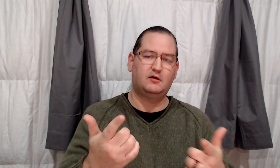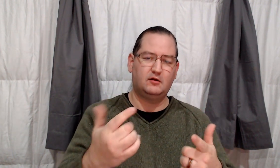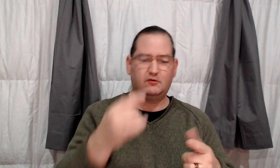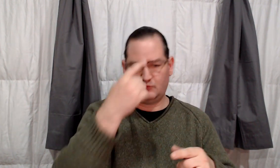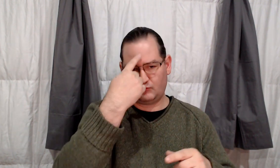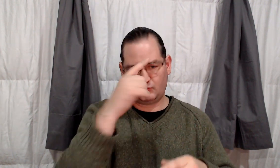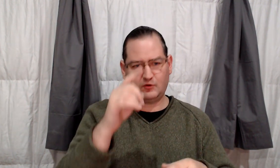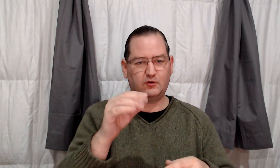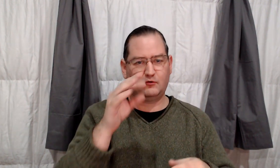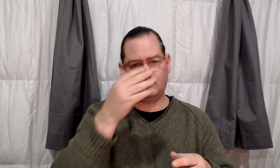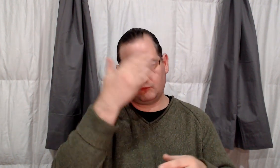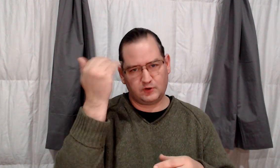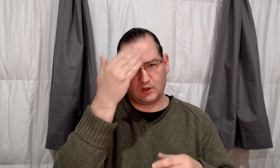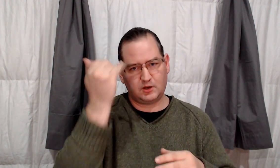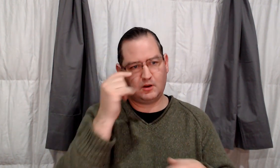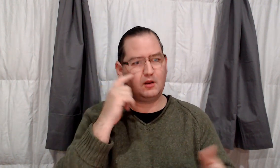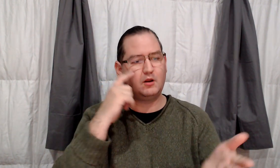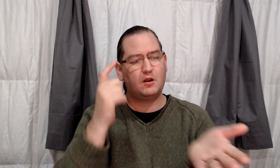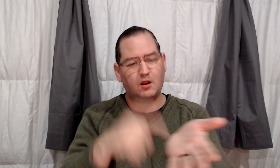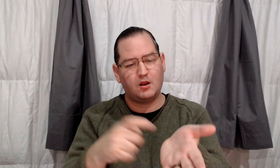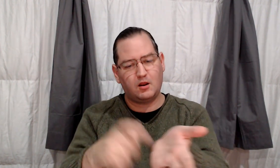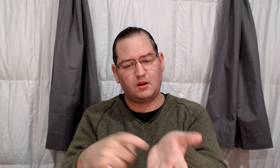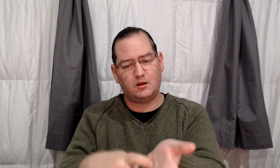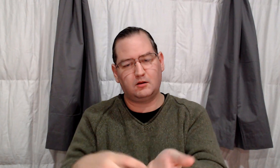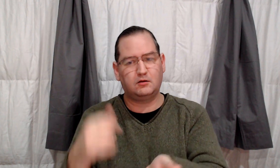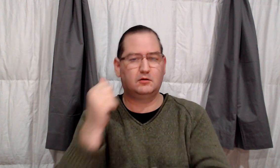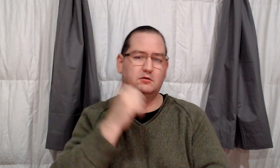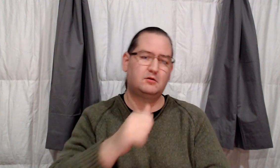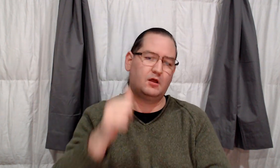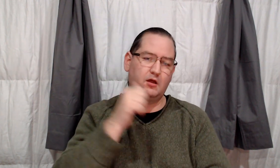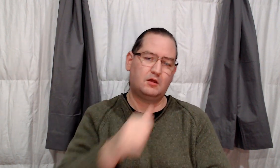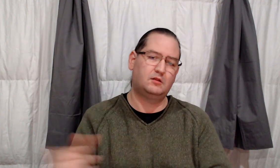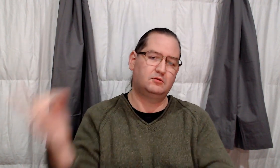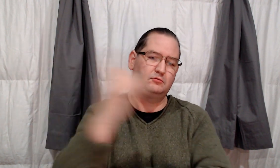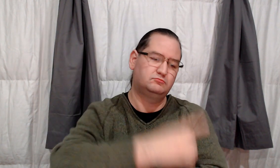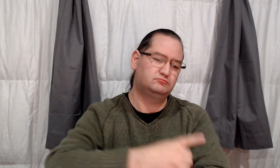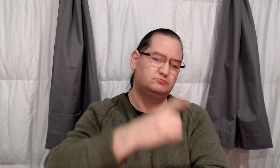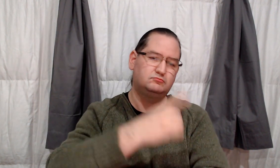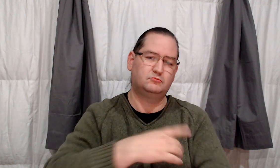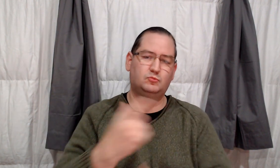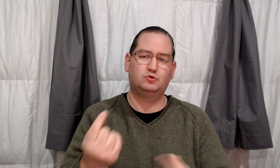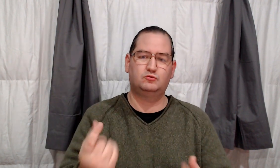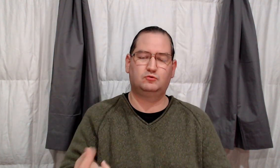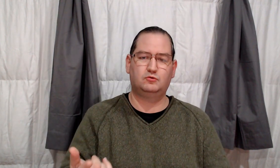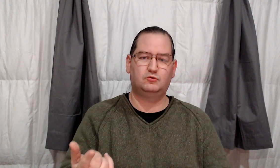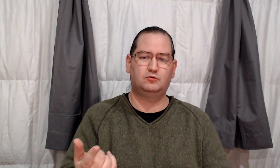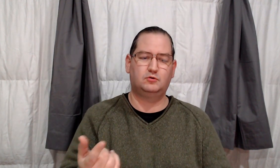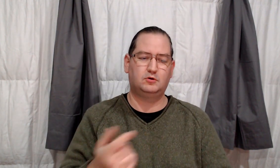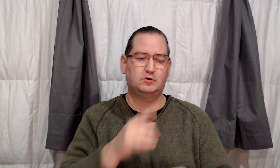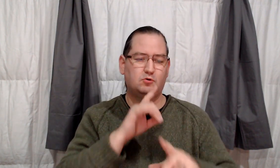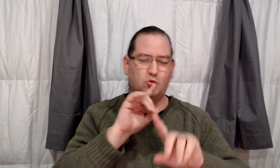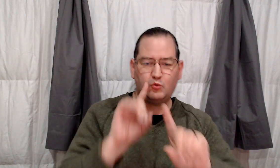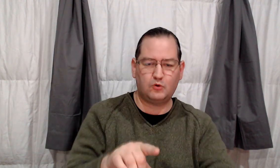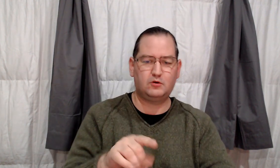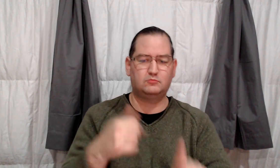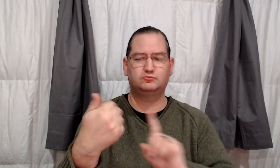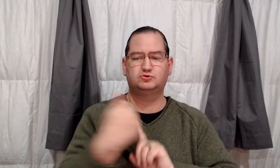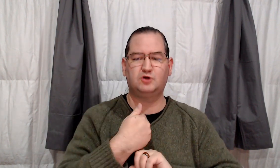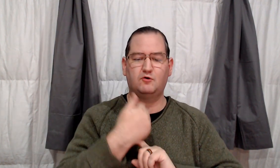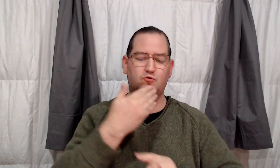day and to give himself strict orders, to be good to himself now, to take